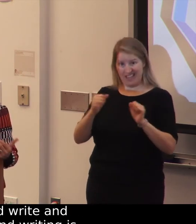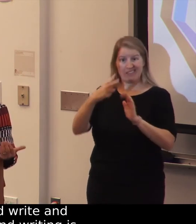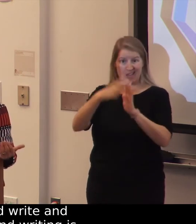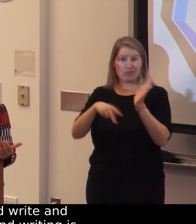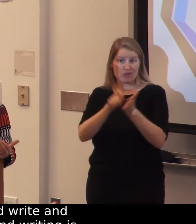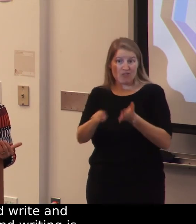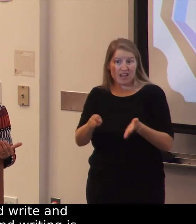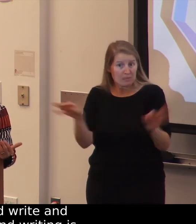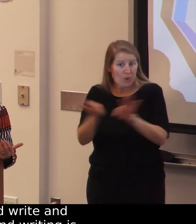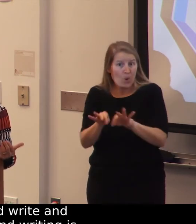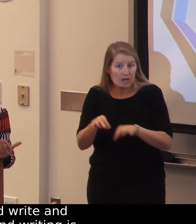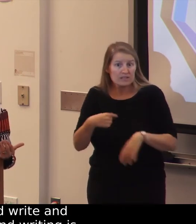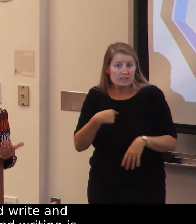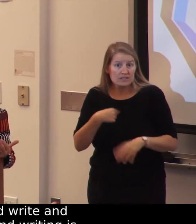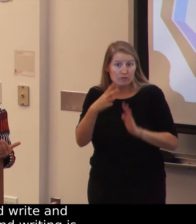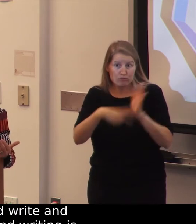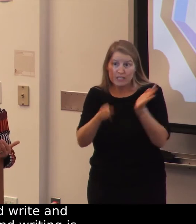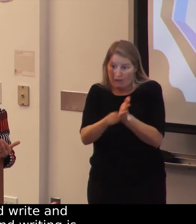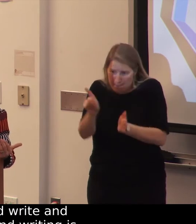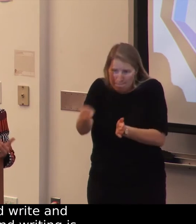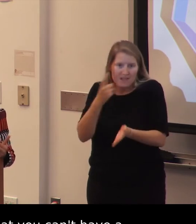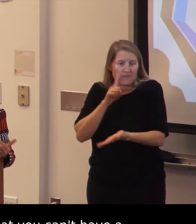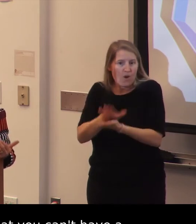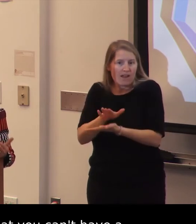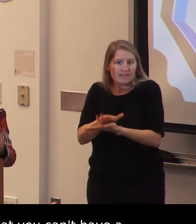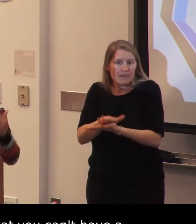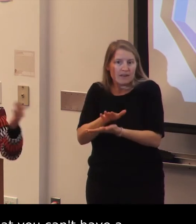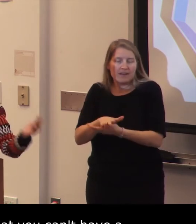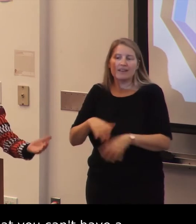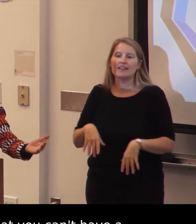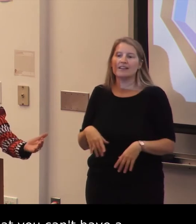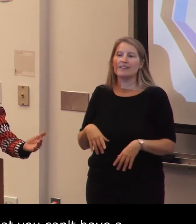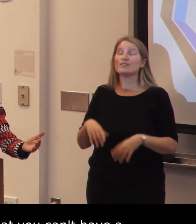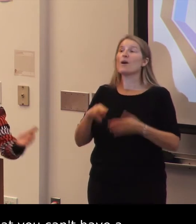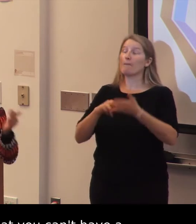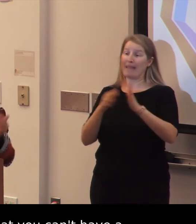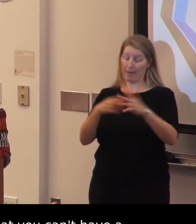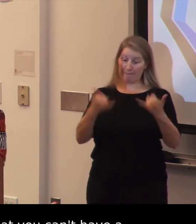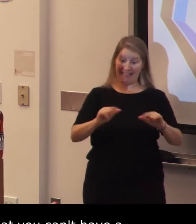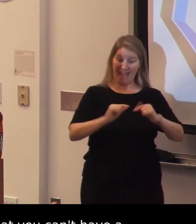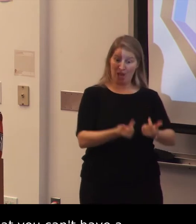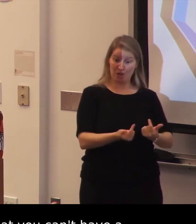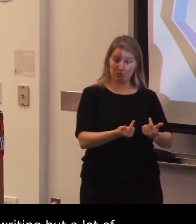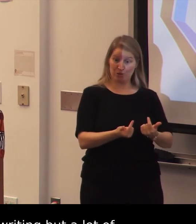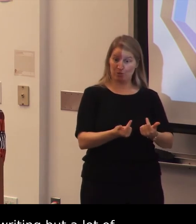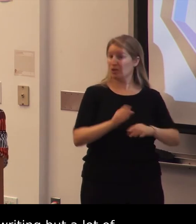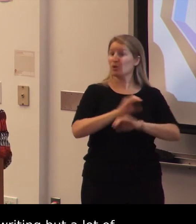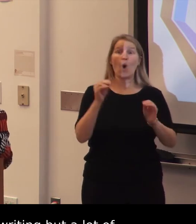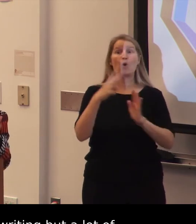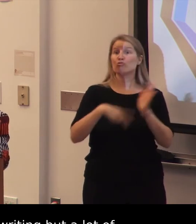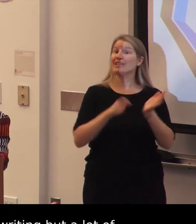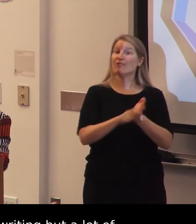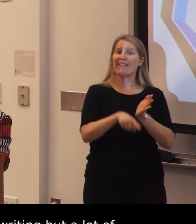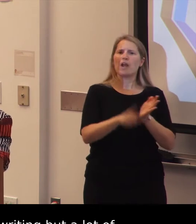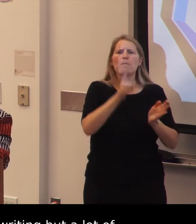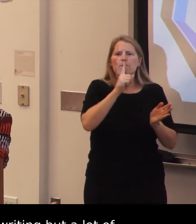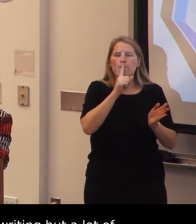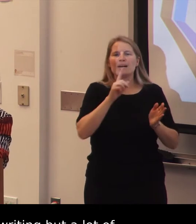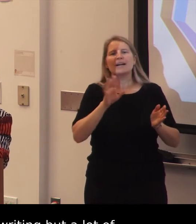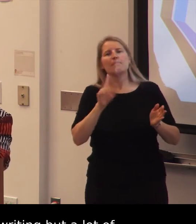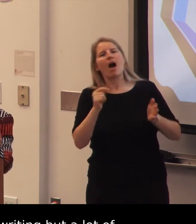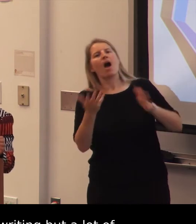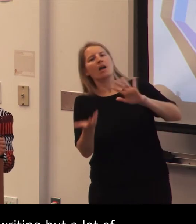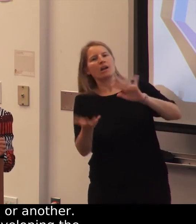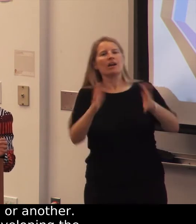write. And reading and writing is absolutely important, right? So we're not saying that you can't have a playgroup that wouldn't take you to reading and writing. But a lot of the